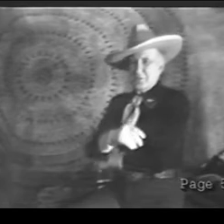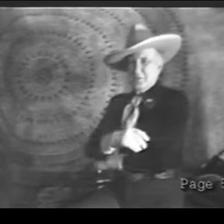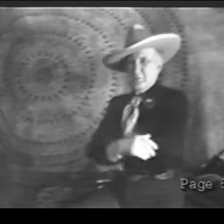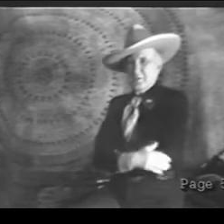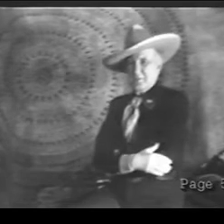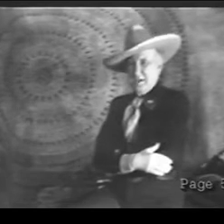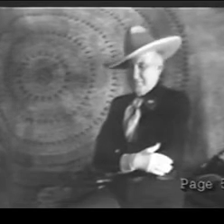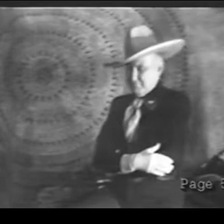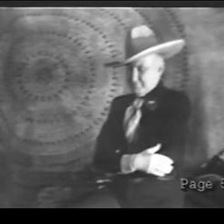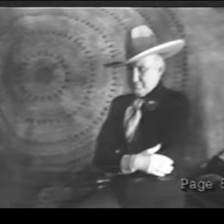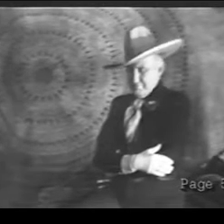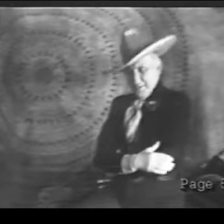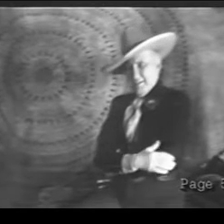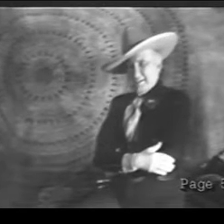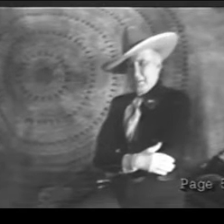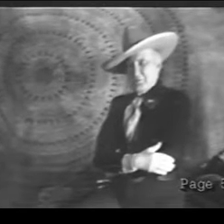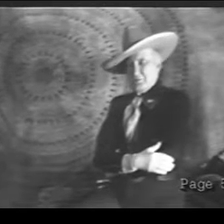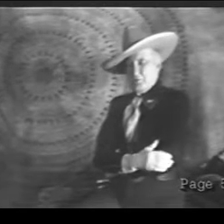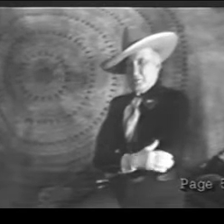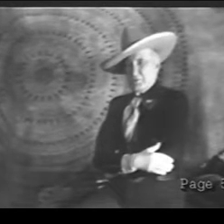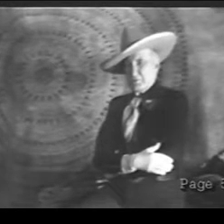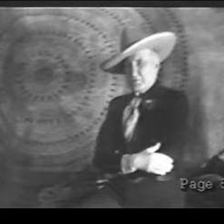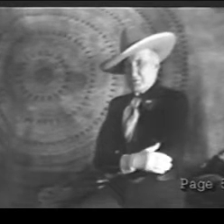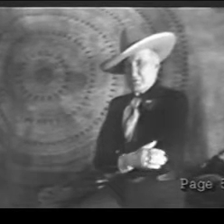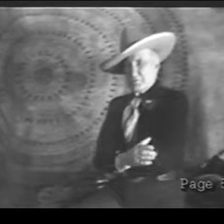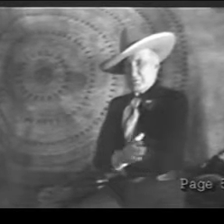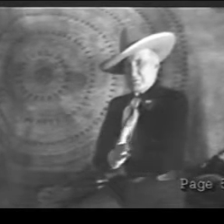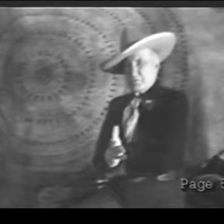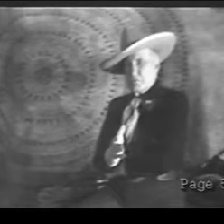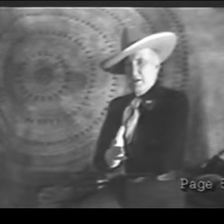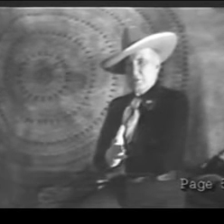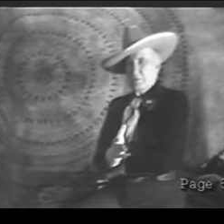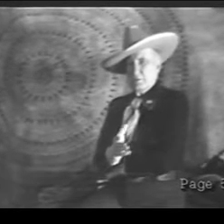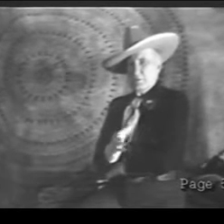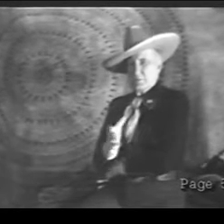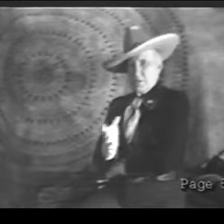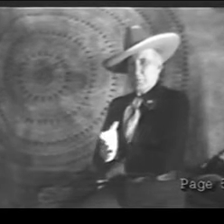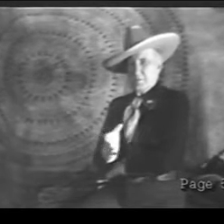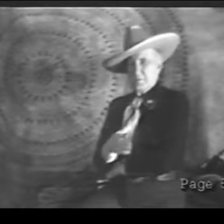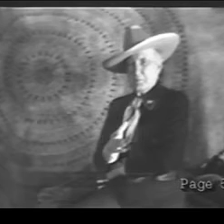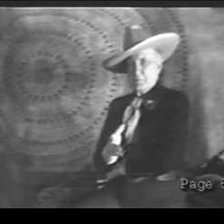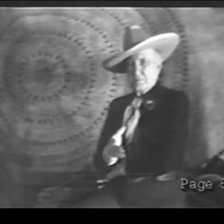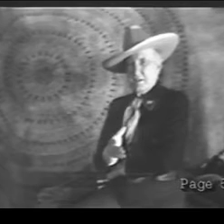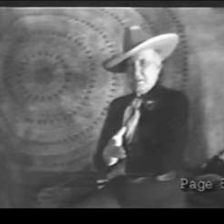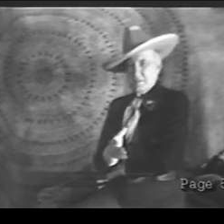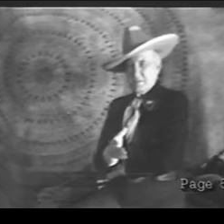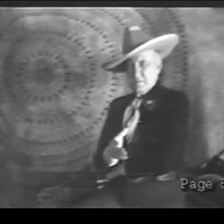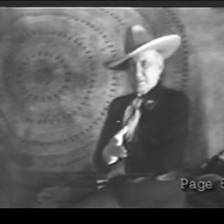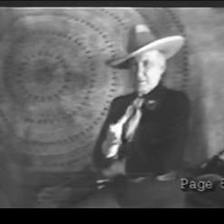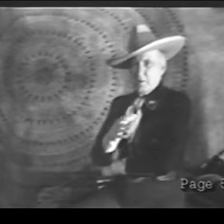Hugh L. Scott. And some of these old Indians would try to stump us on some of these signs. They'd say, how do